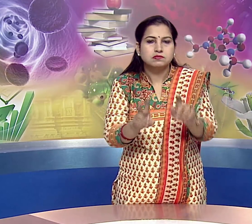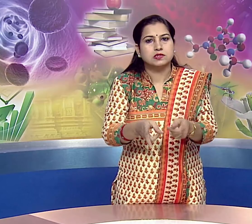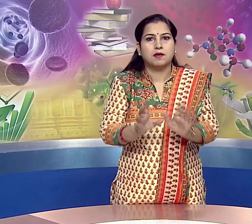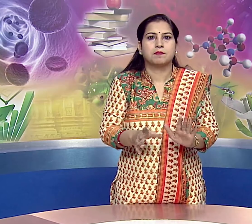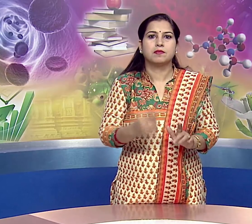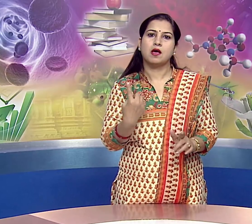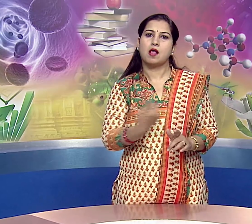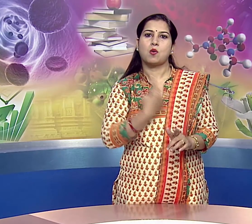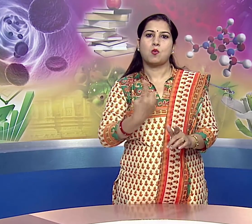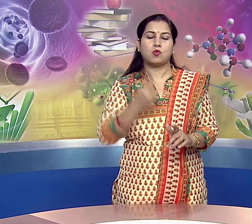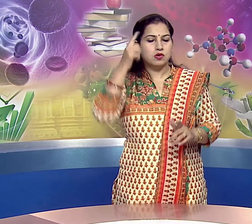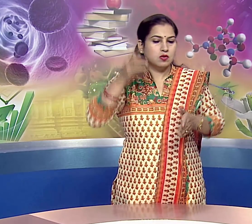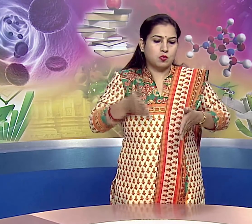along the city road.